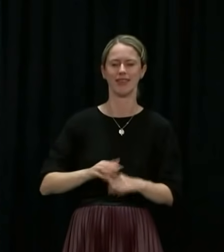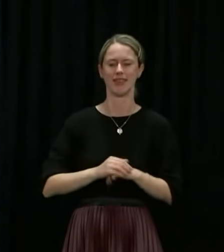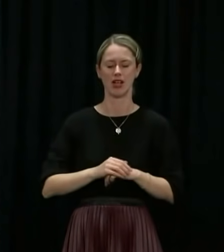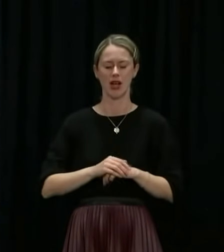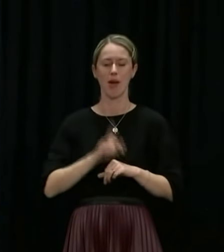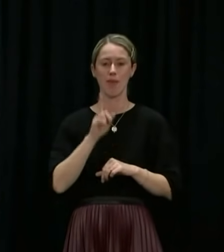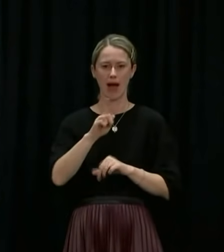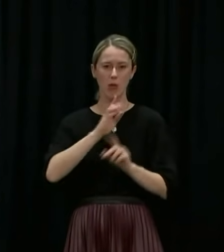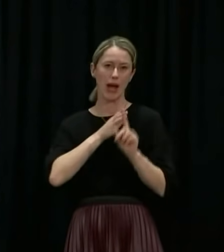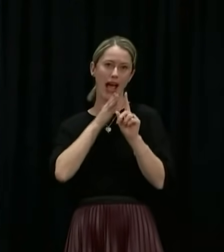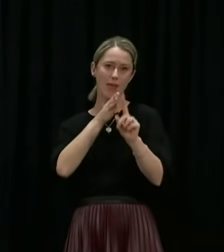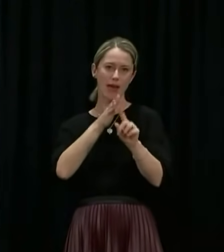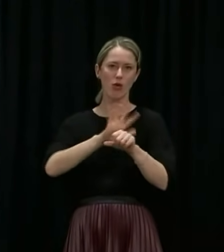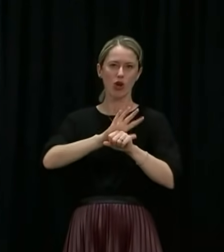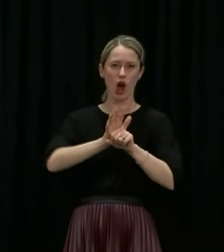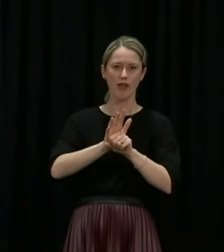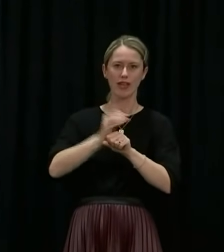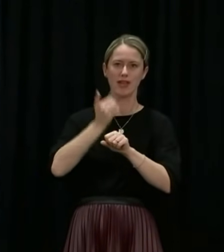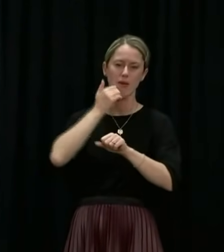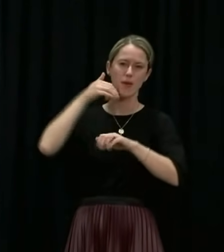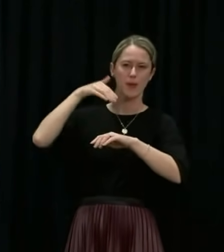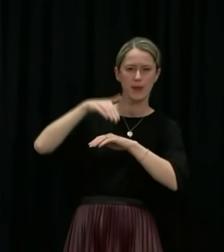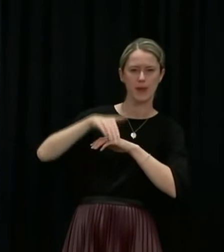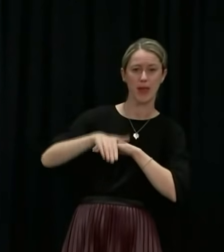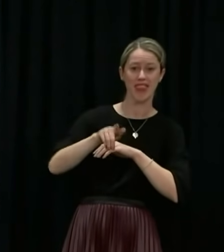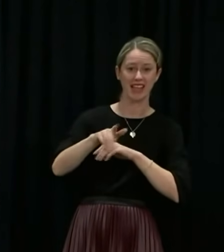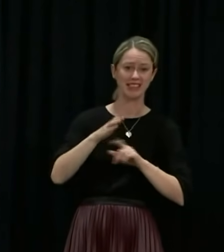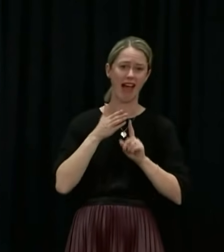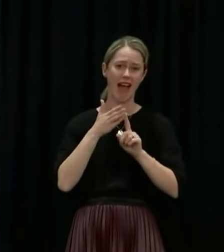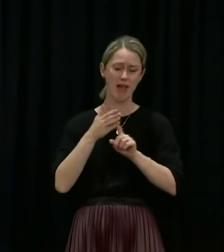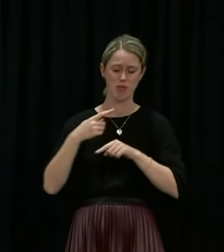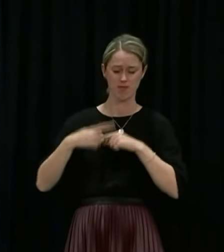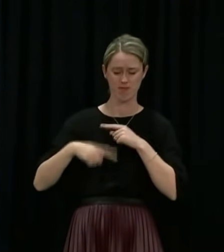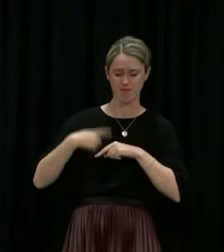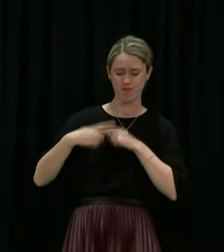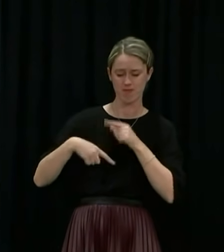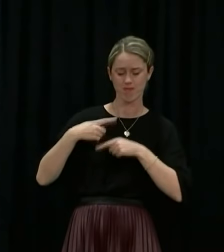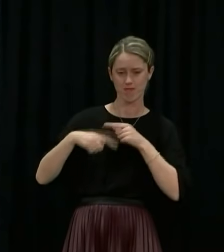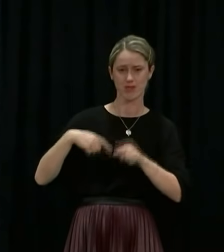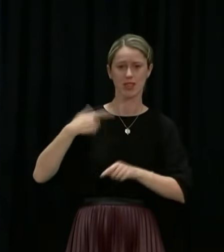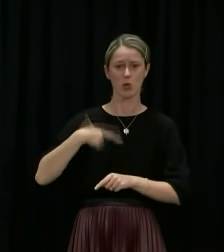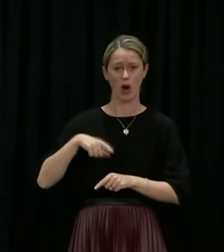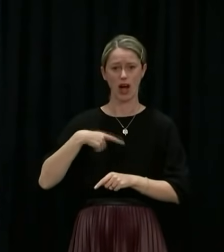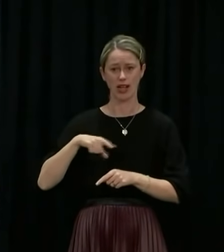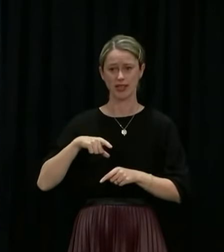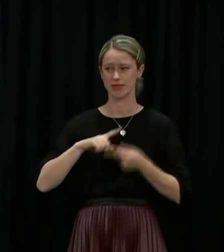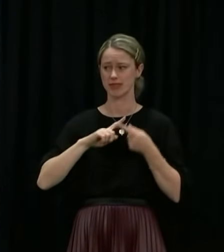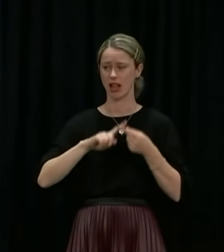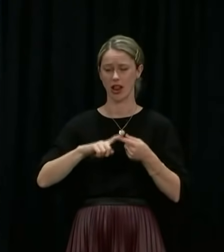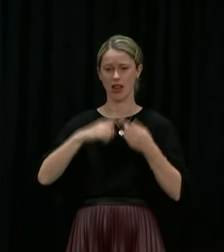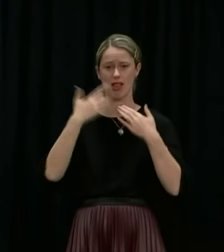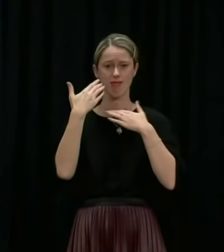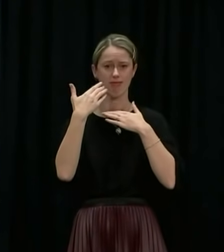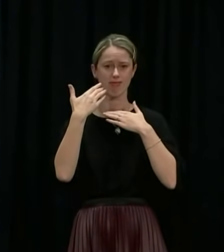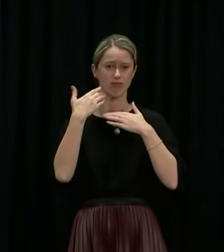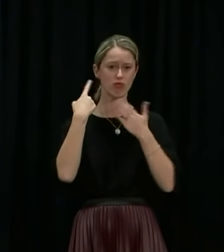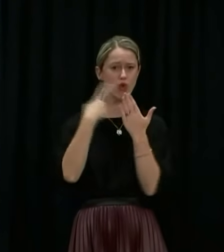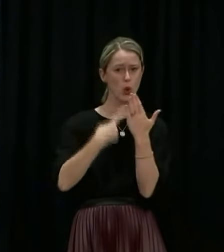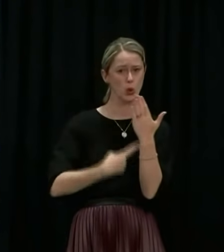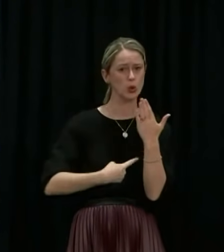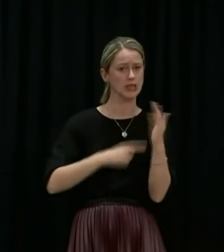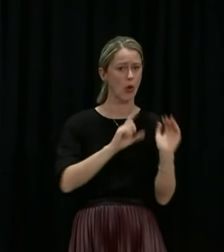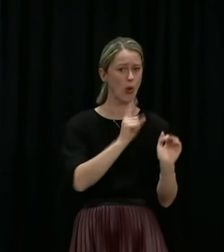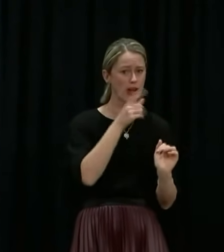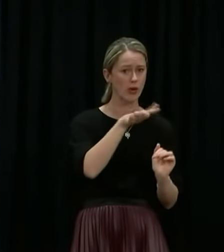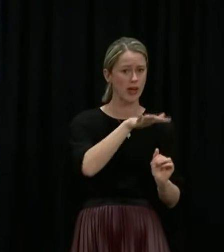We're continuing to try and drive cases out. And that's what we continue to do. It's why we still have restrictions in place. We have not given up